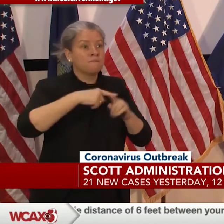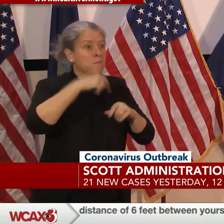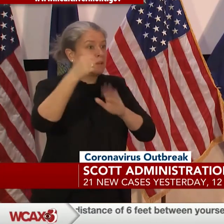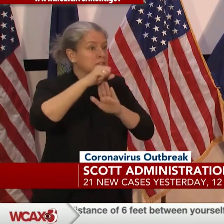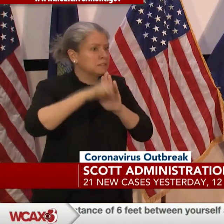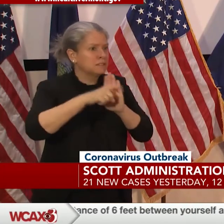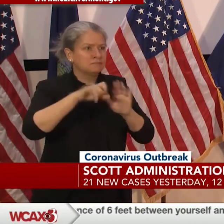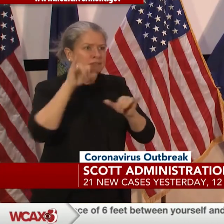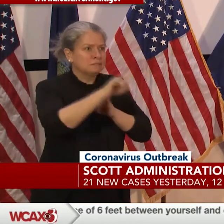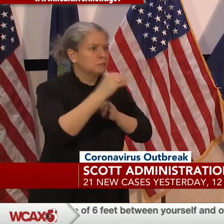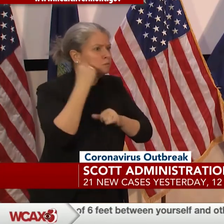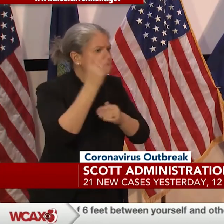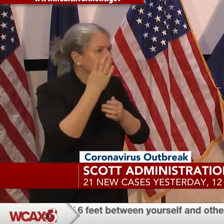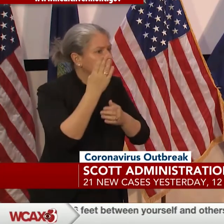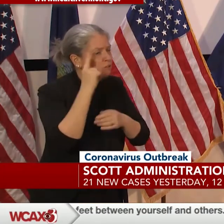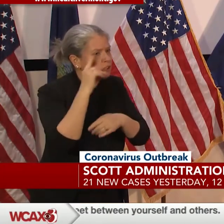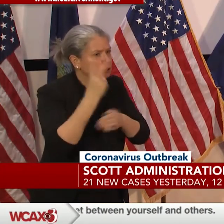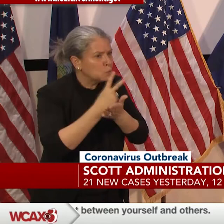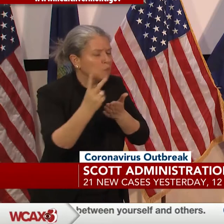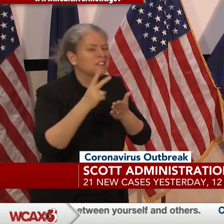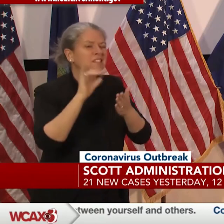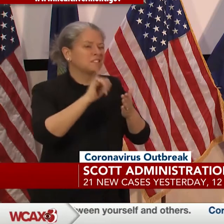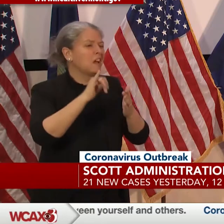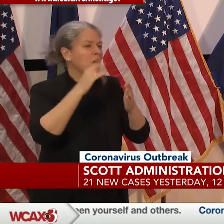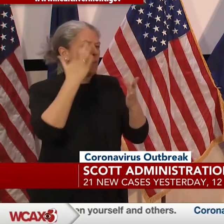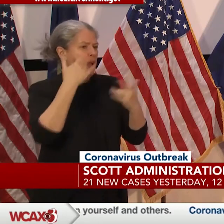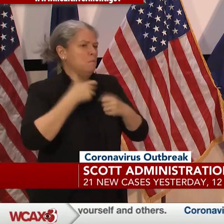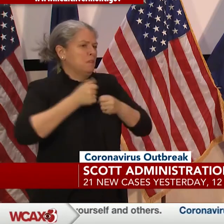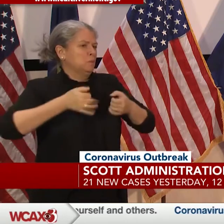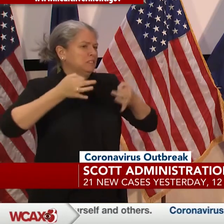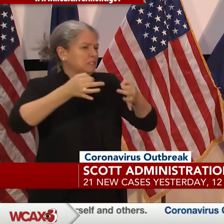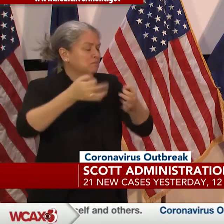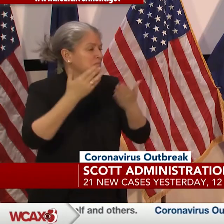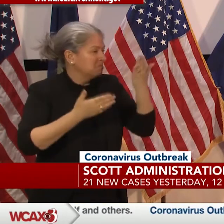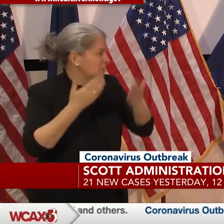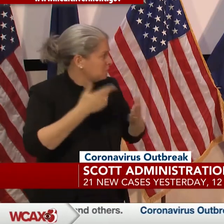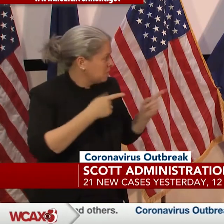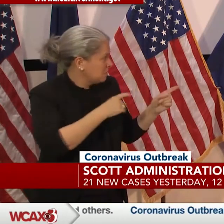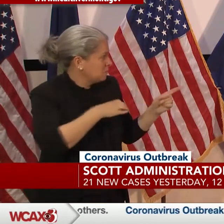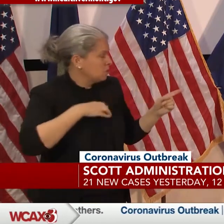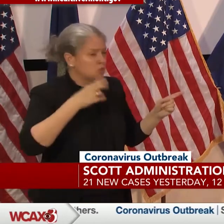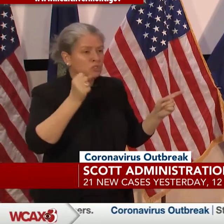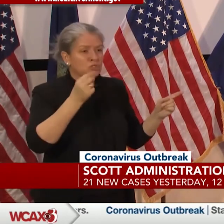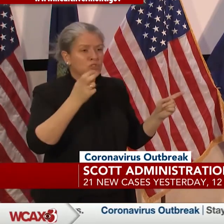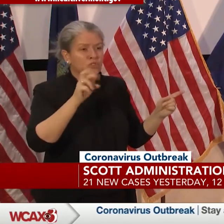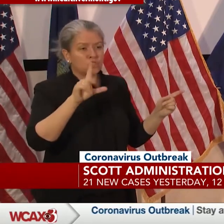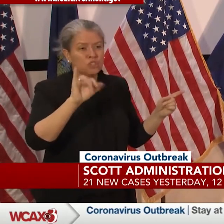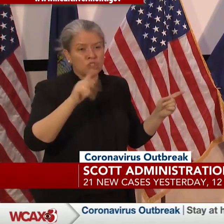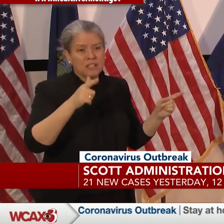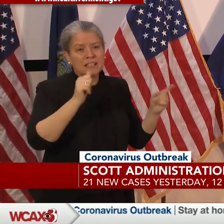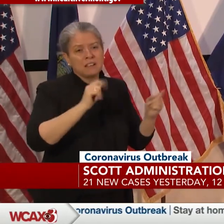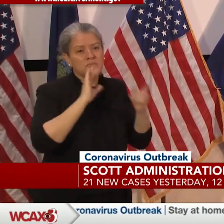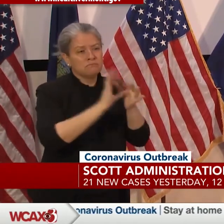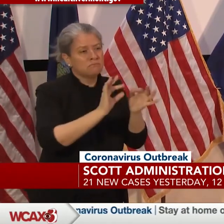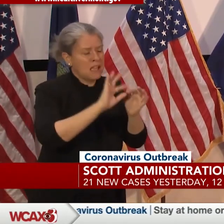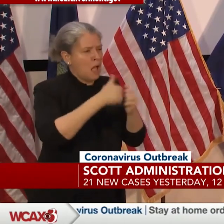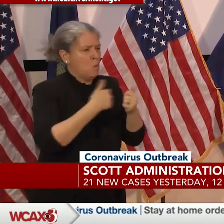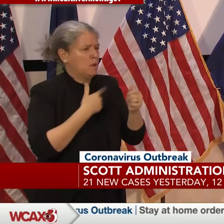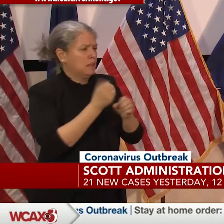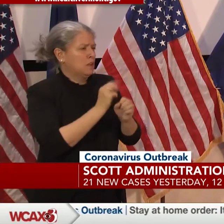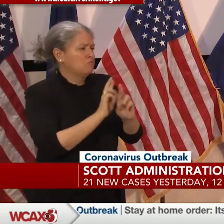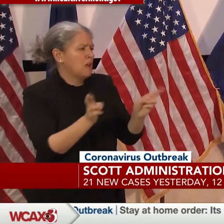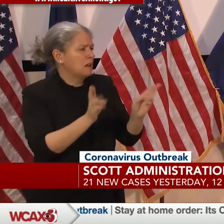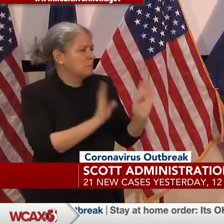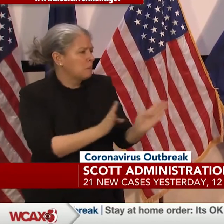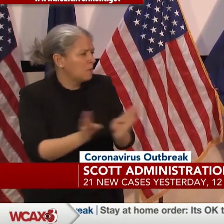time, I might ask Commissioner Sherling to talk a little bit about our preparedness in terms of